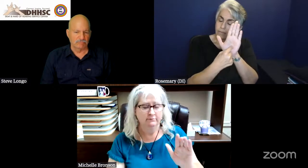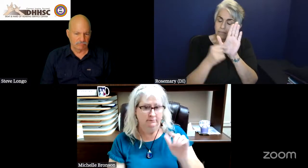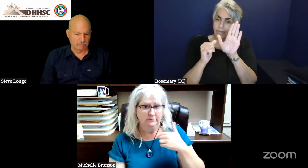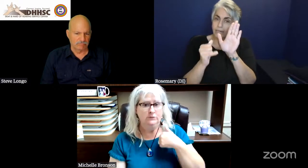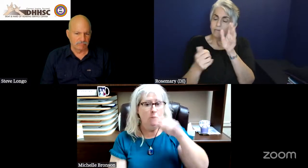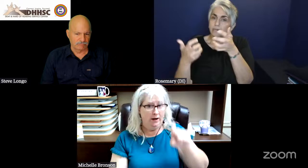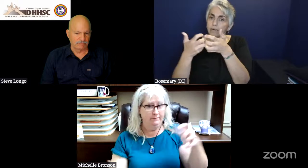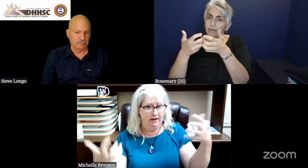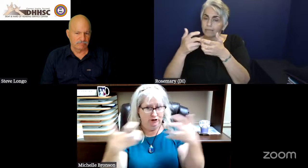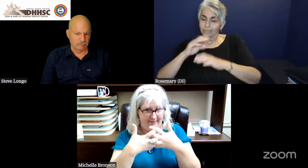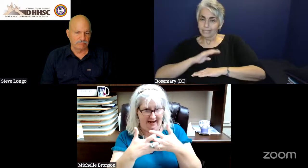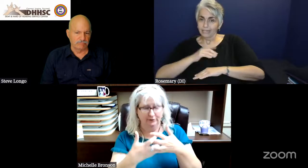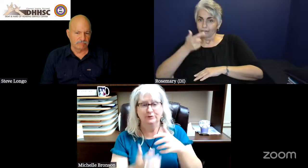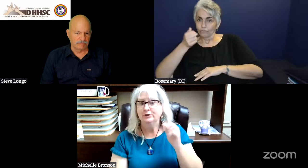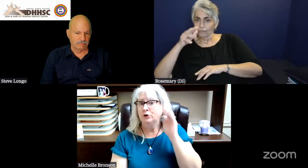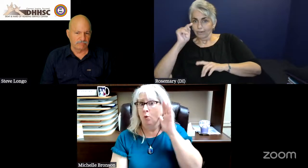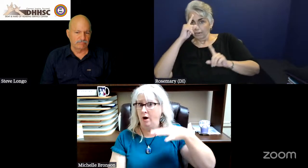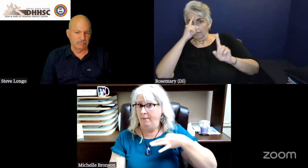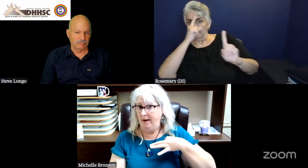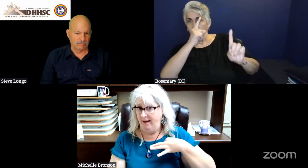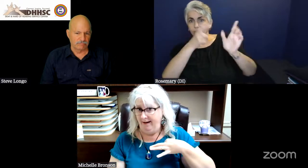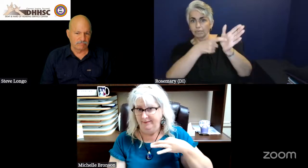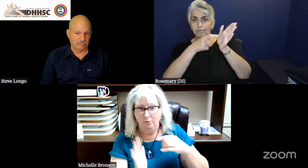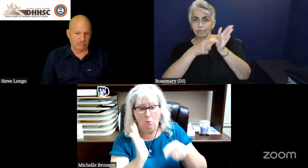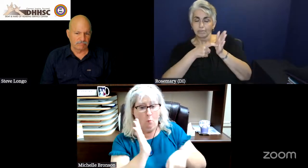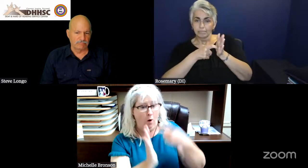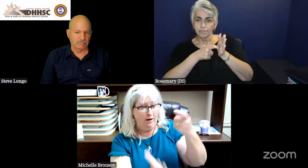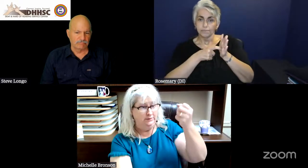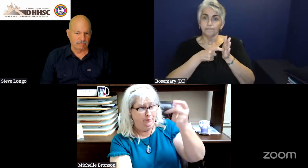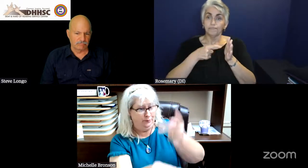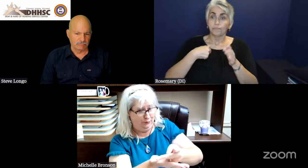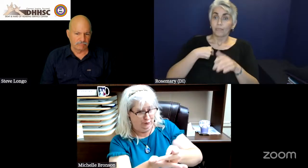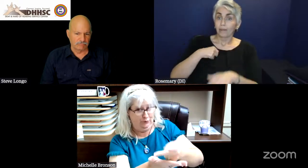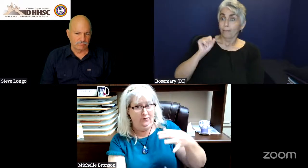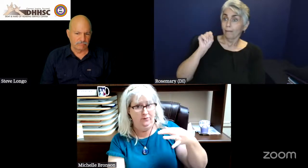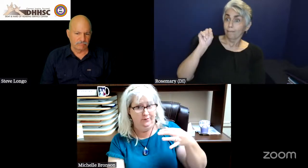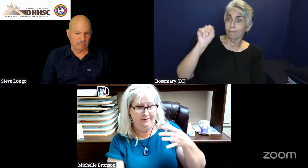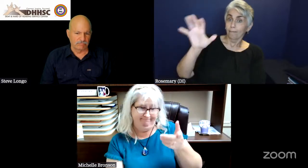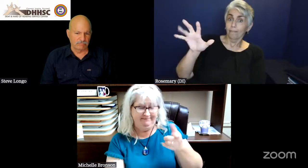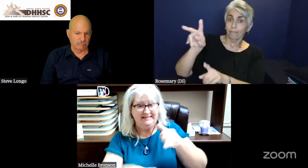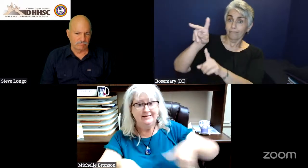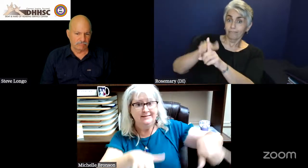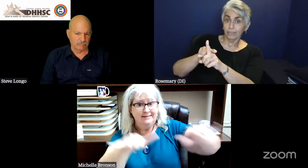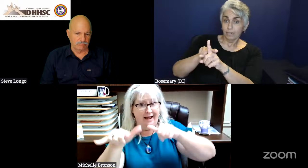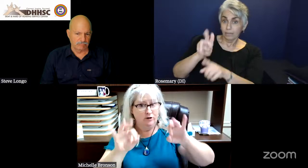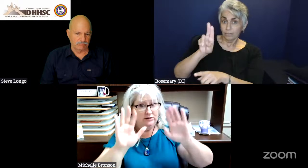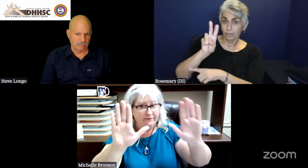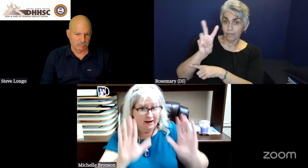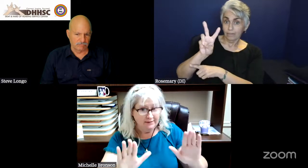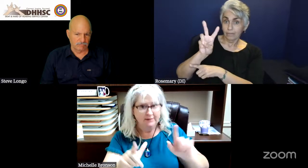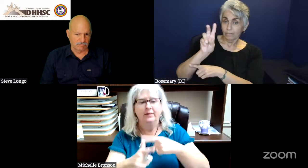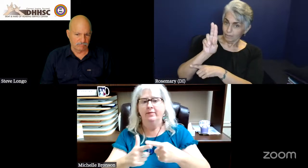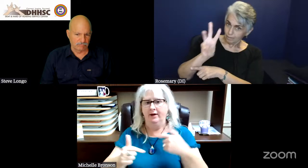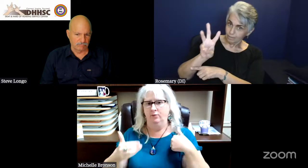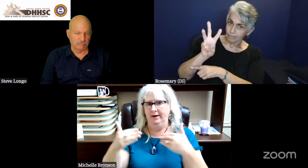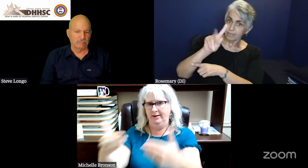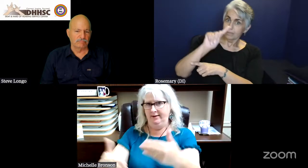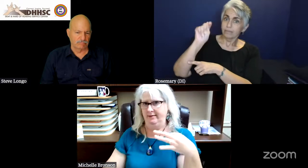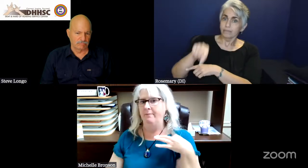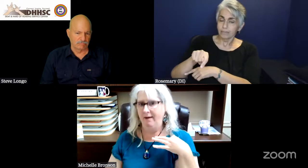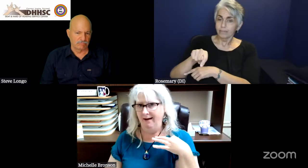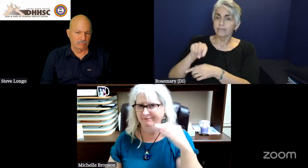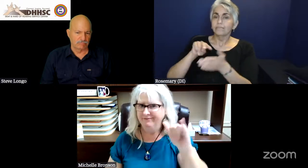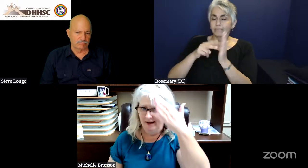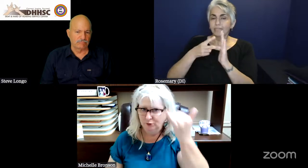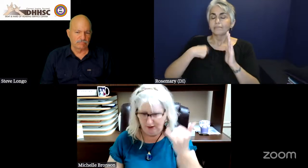their standards requirements. So we have to match that. So we will apply. Once that's approved, the standards